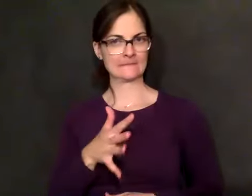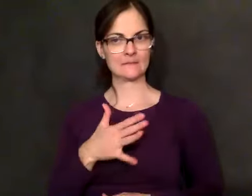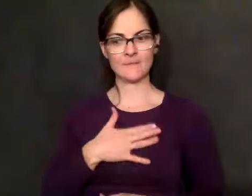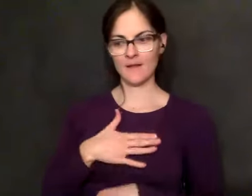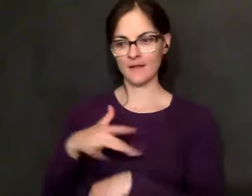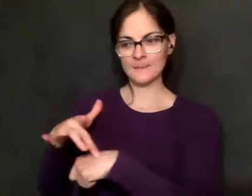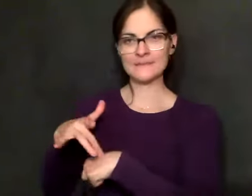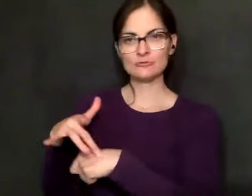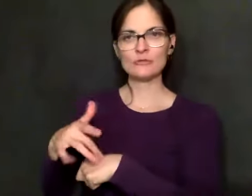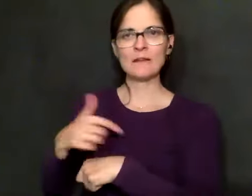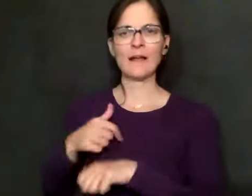obsessions.